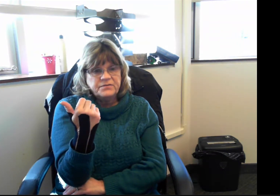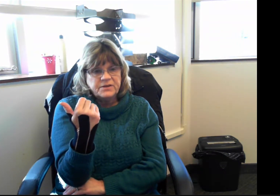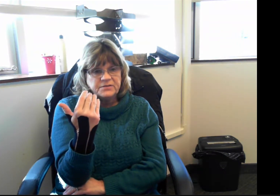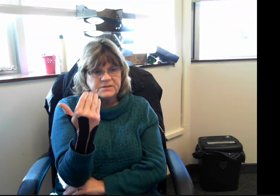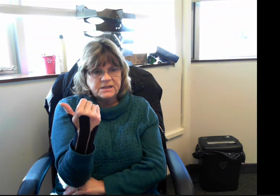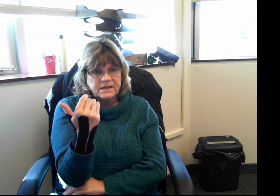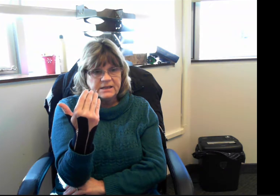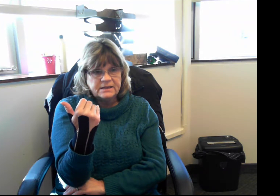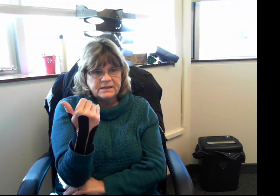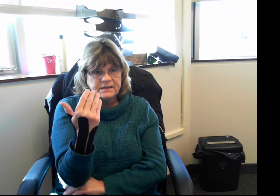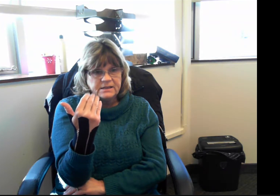15.